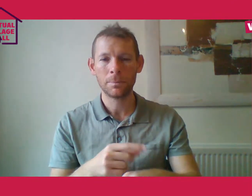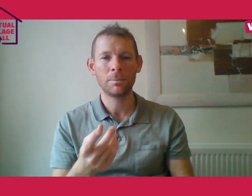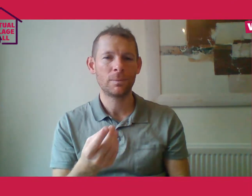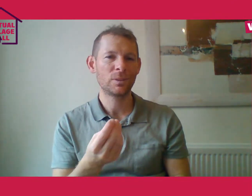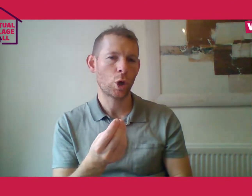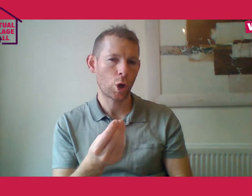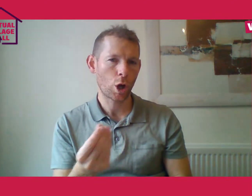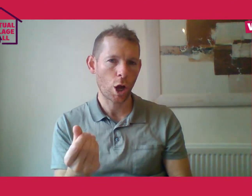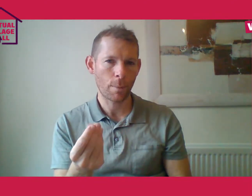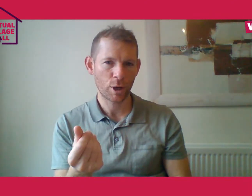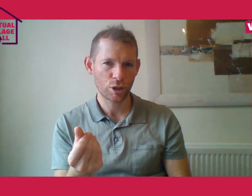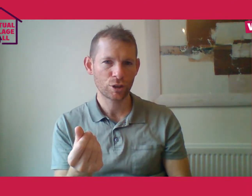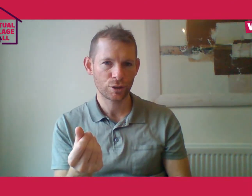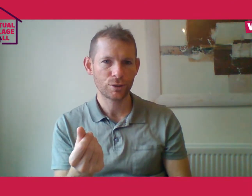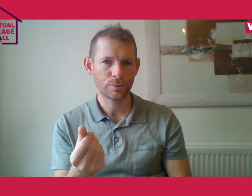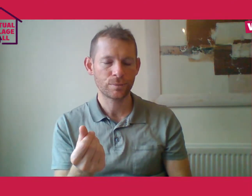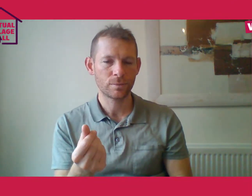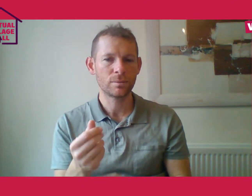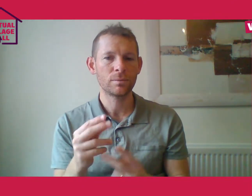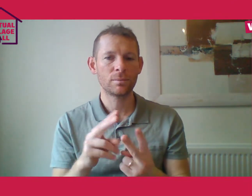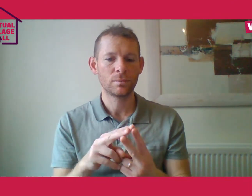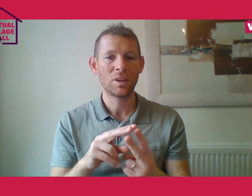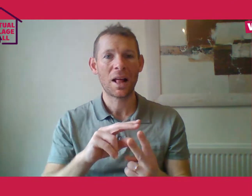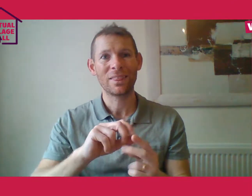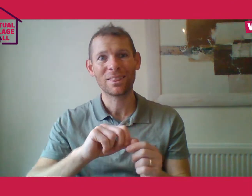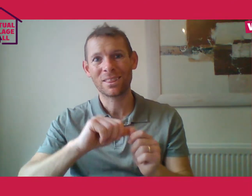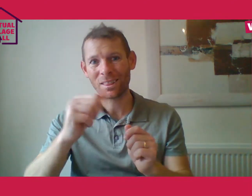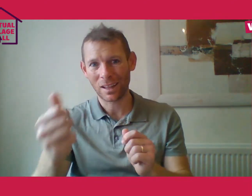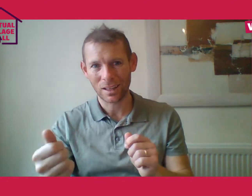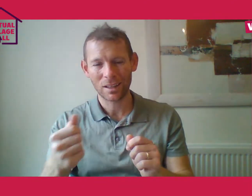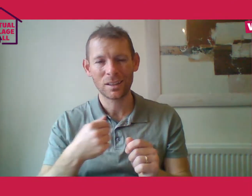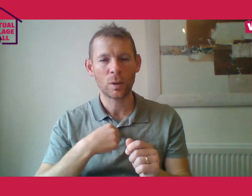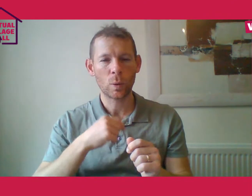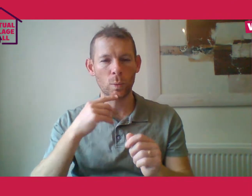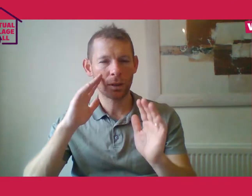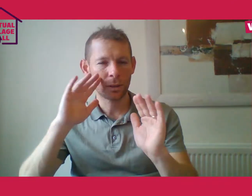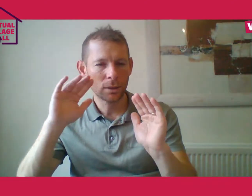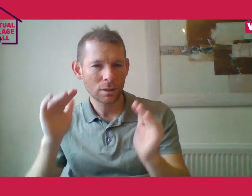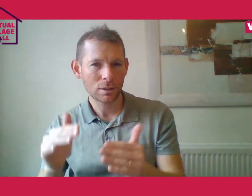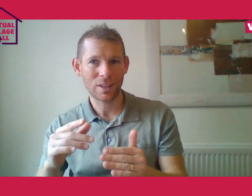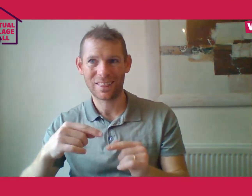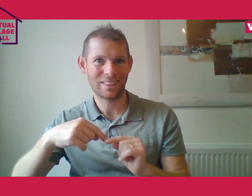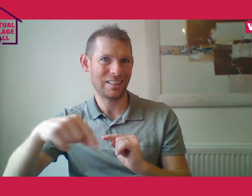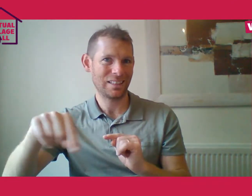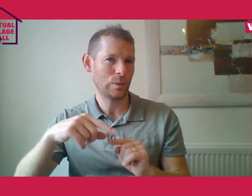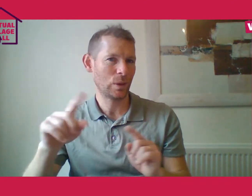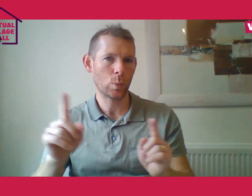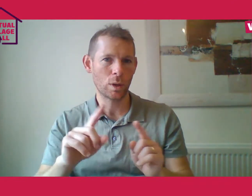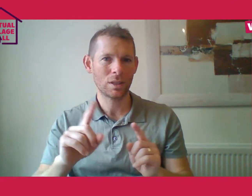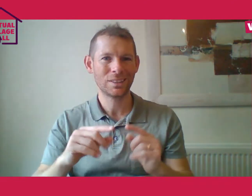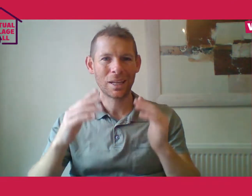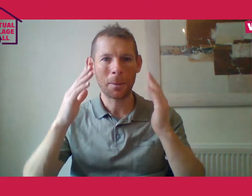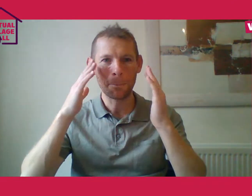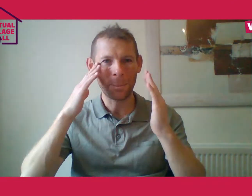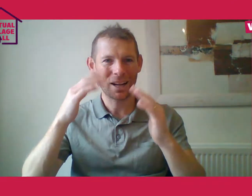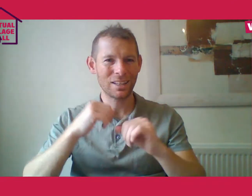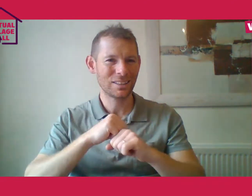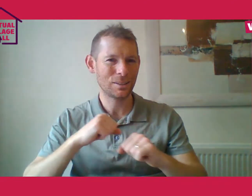going to teach you signs in relation to time and cost, and then we will